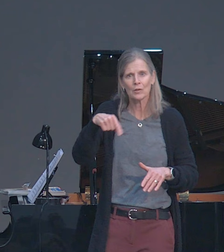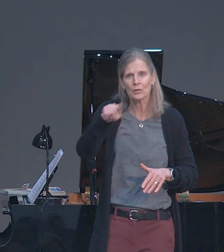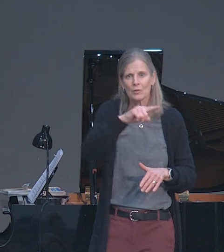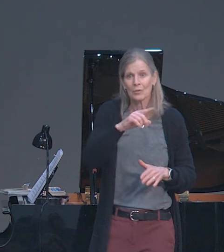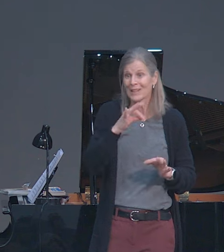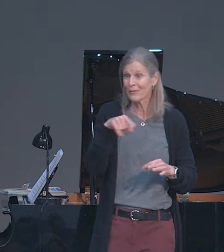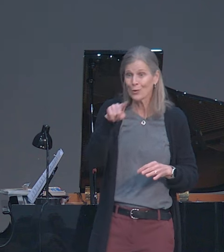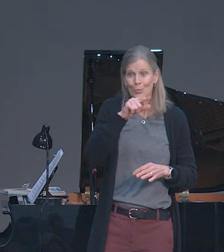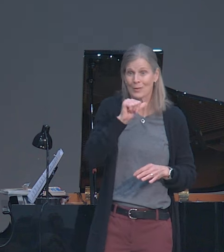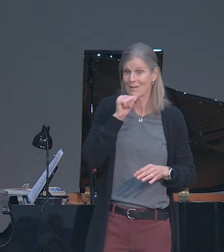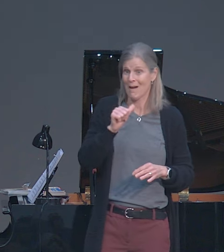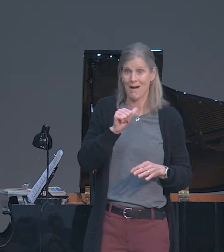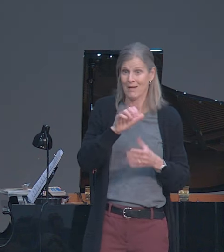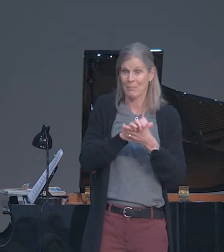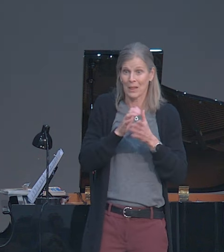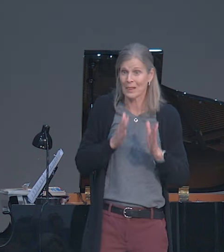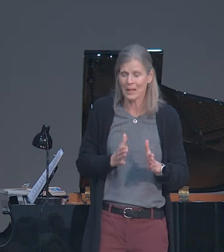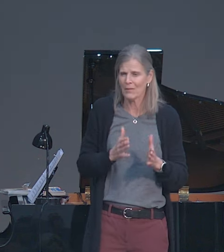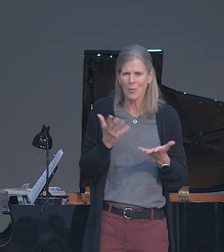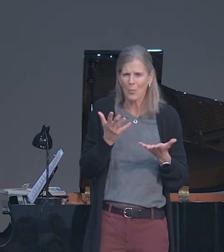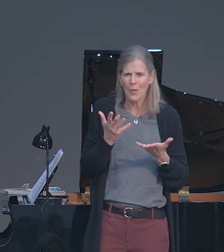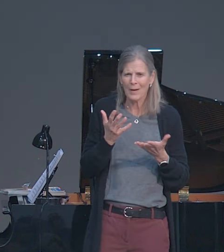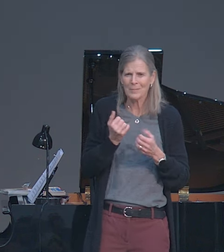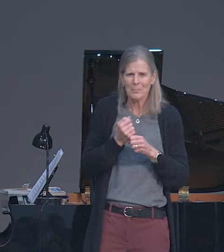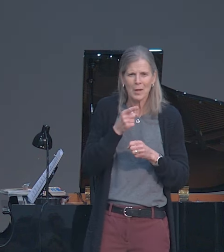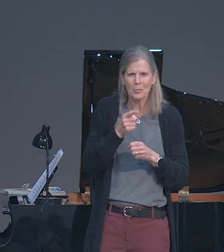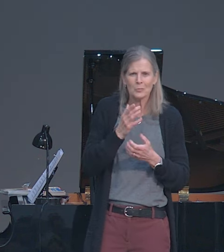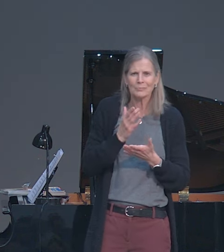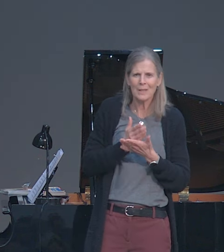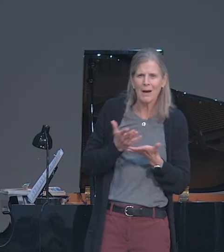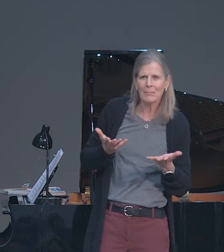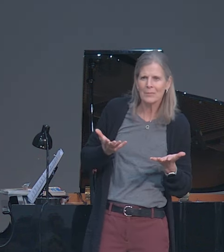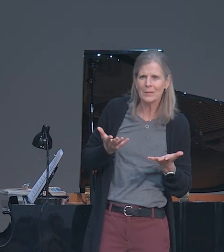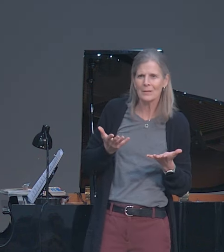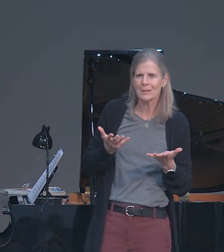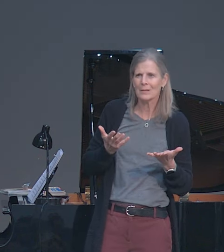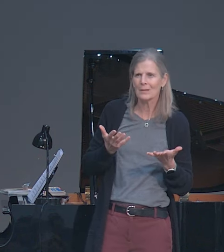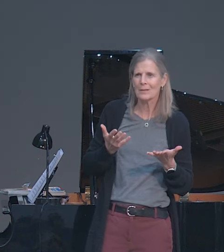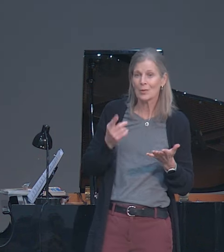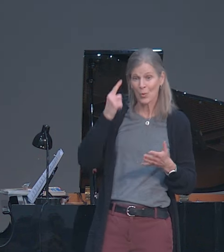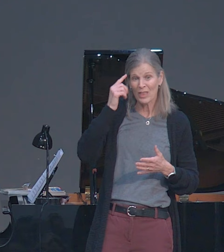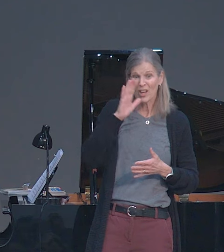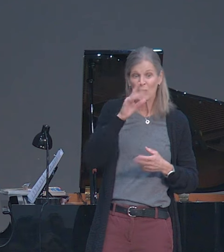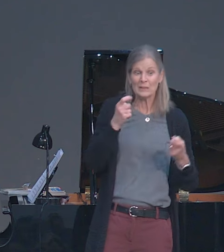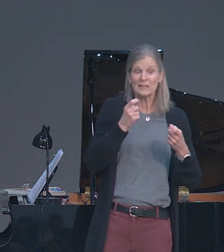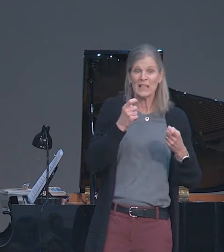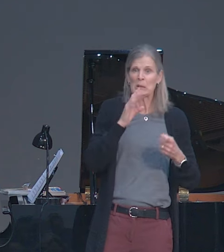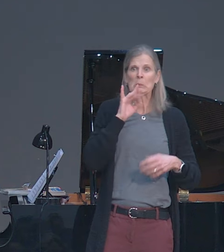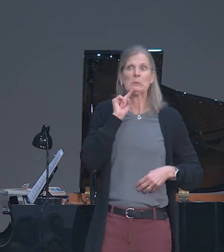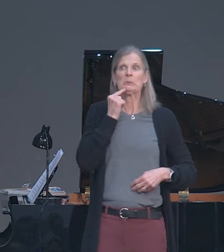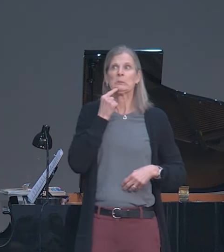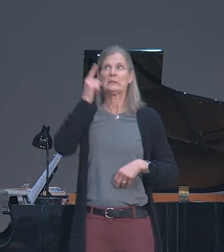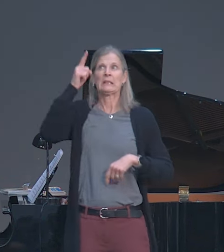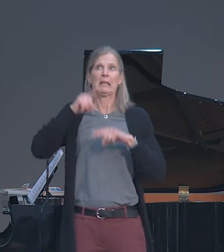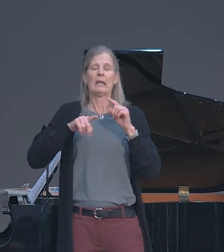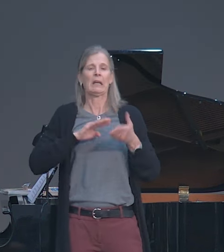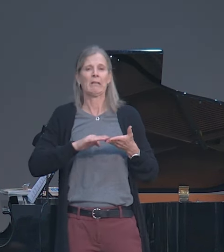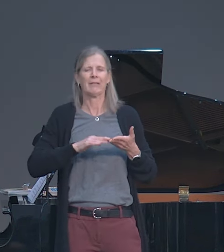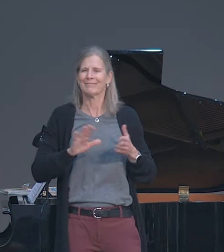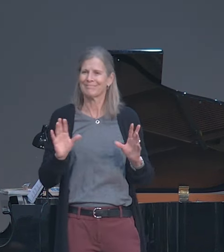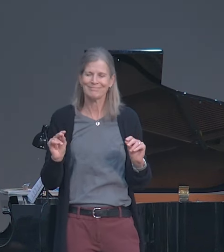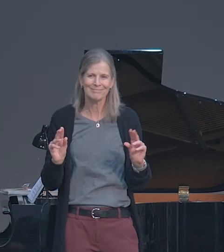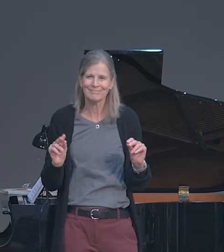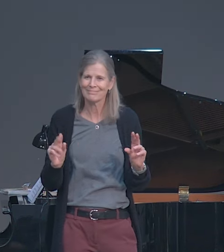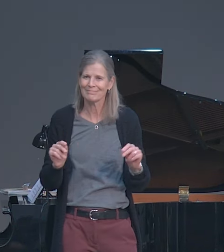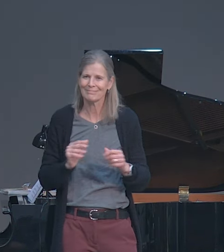you from trusting Christ? Do you think your sin is too great for Him to forgive? Of course it's not. Oh,